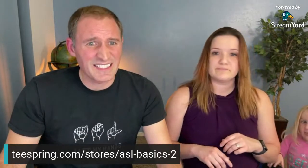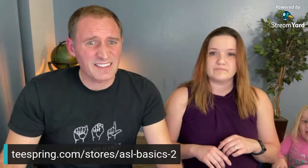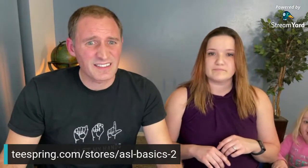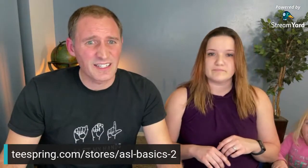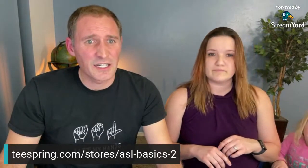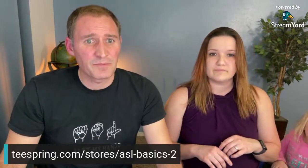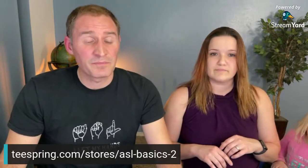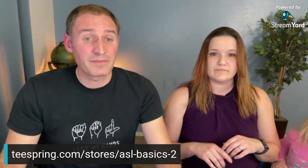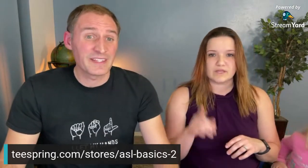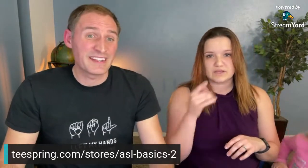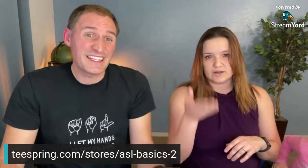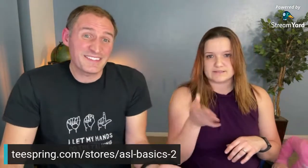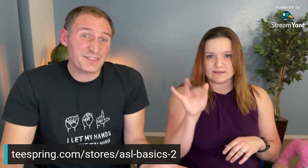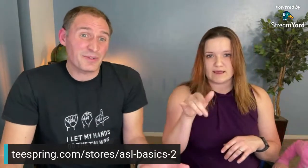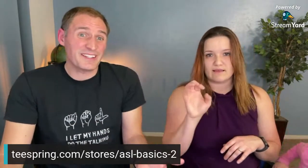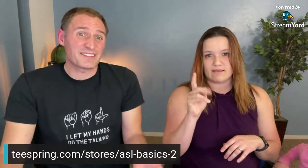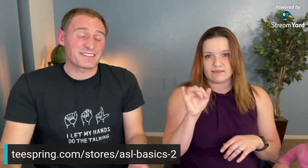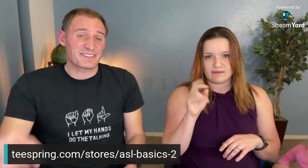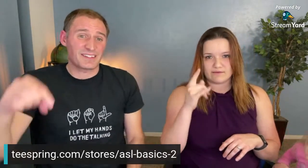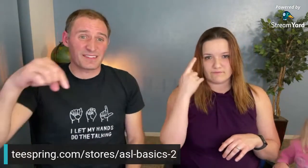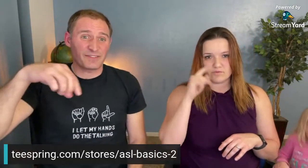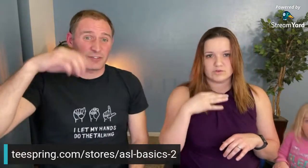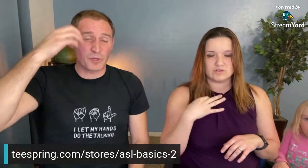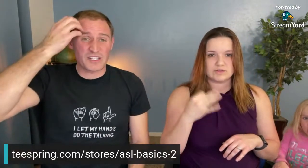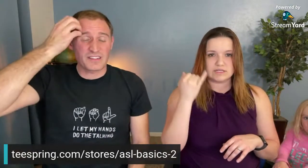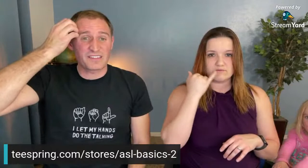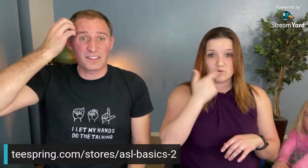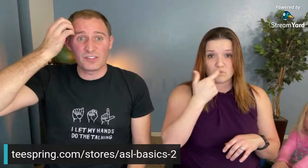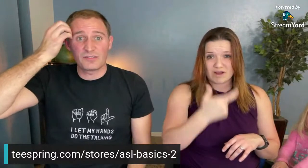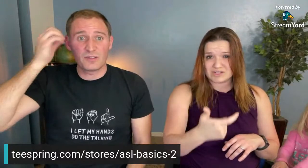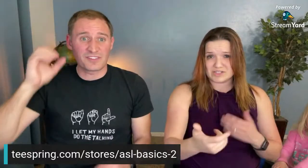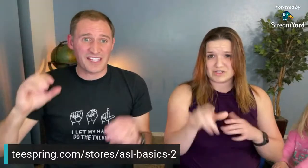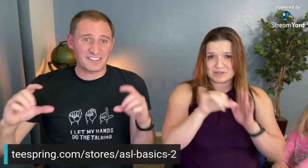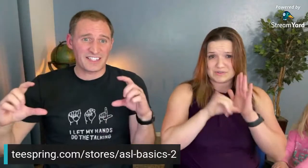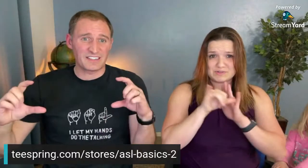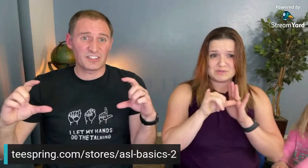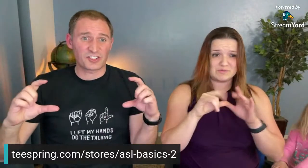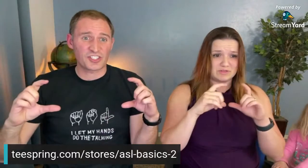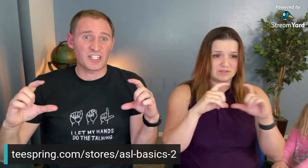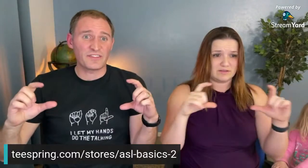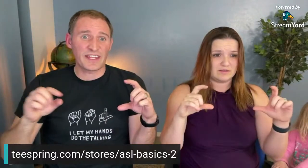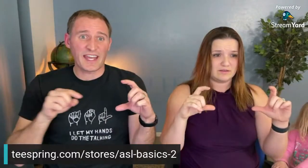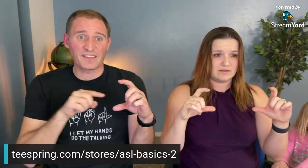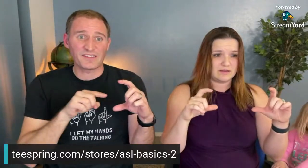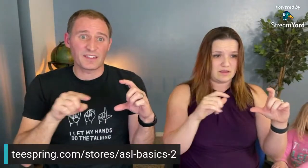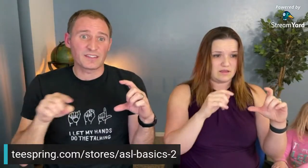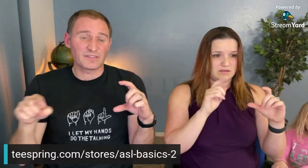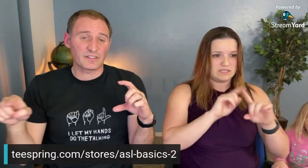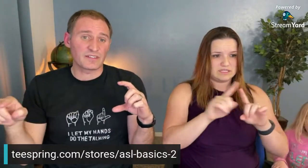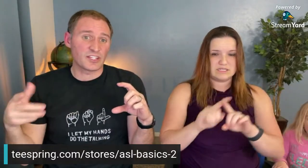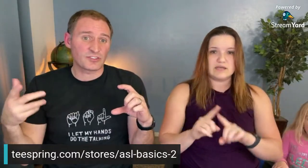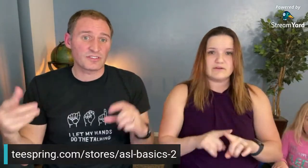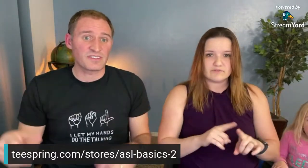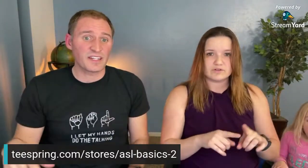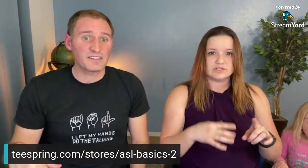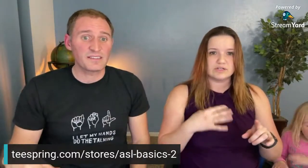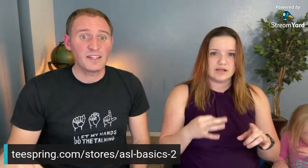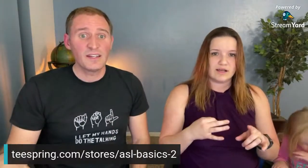link. The easiest way is just if you're watching this on YouTube, there's actually a little shelf that has the different T-shirt designs. I